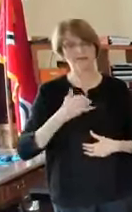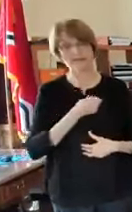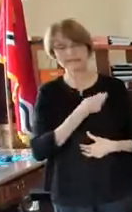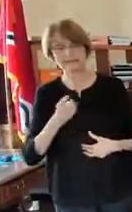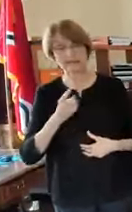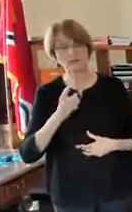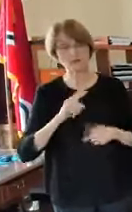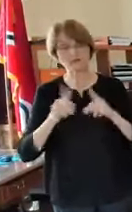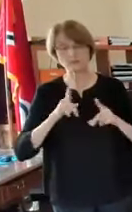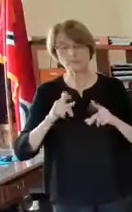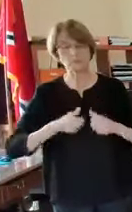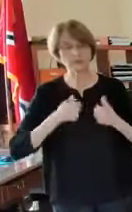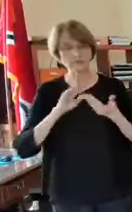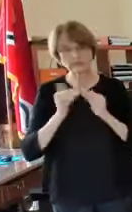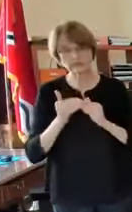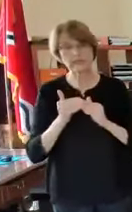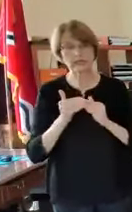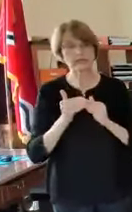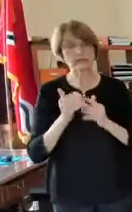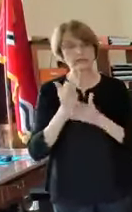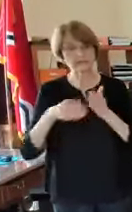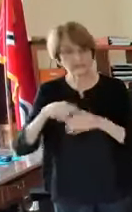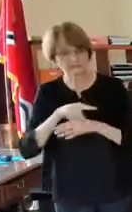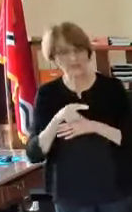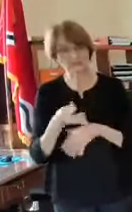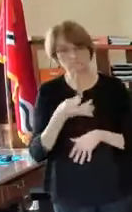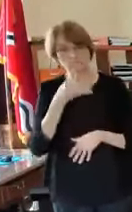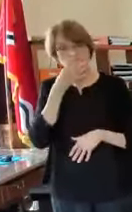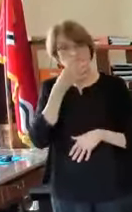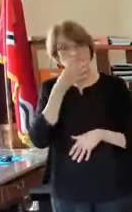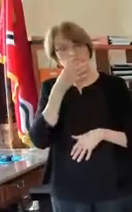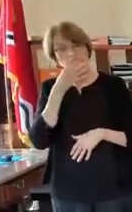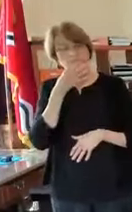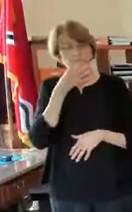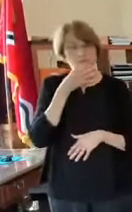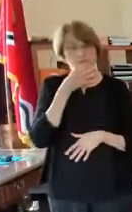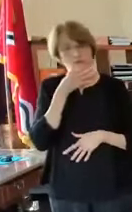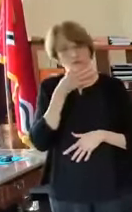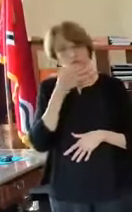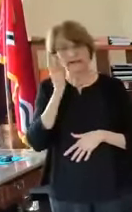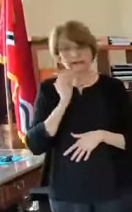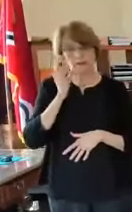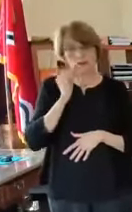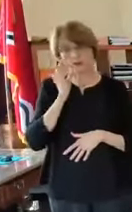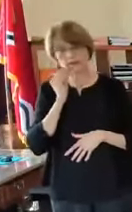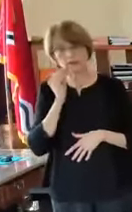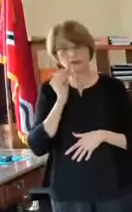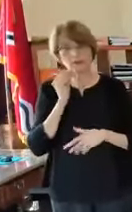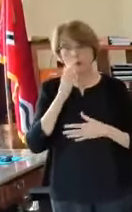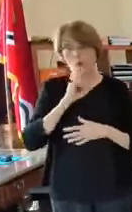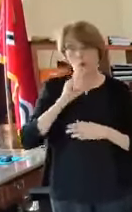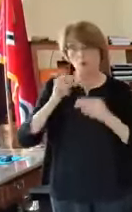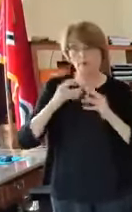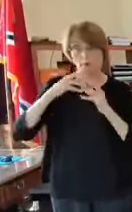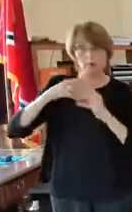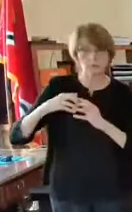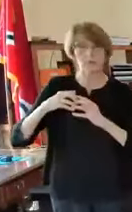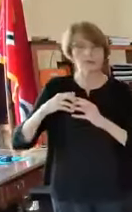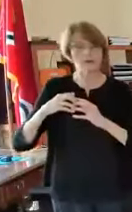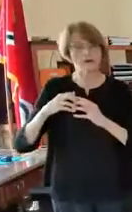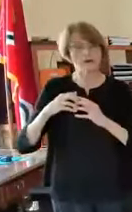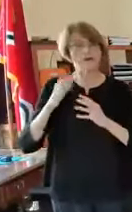some folks who have expertise in terms of stabilizing buildings and our own city